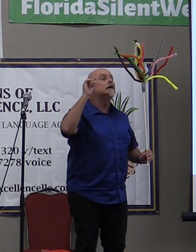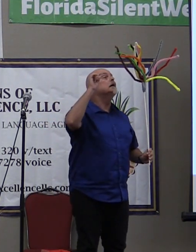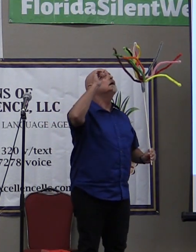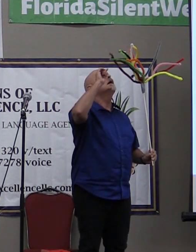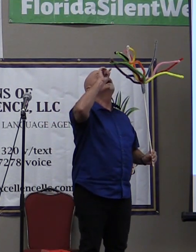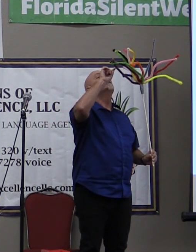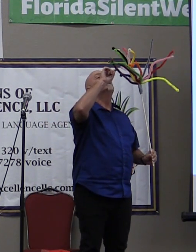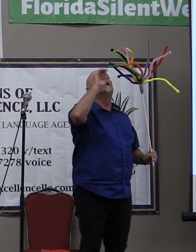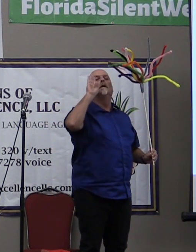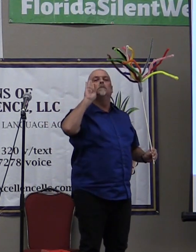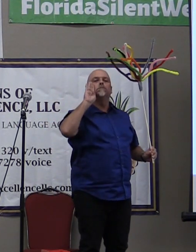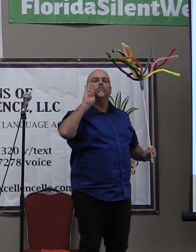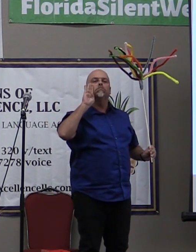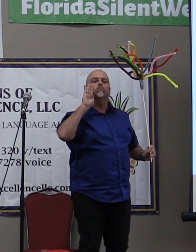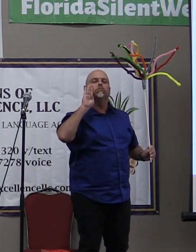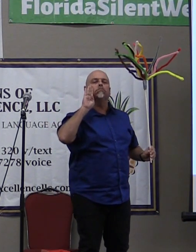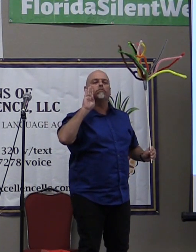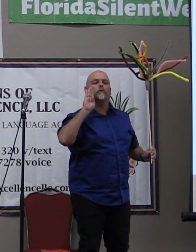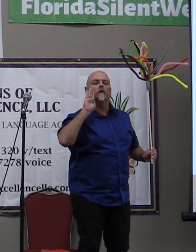Yellow.